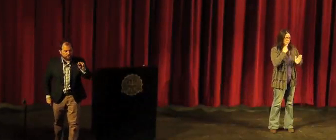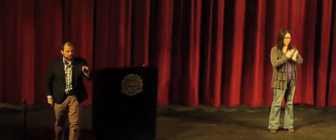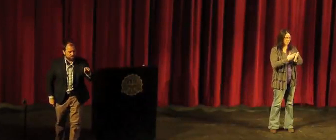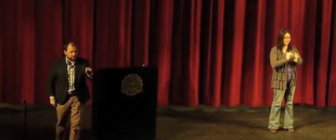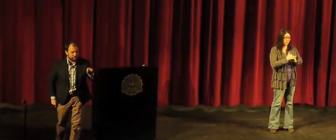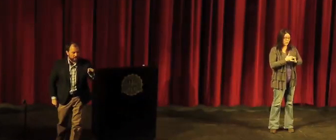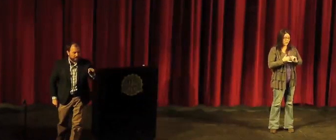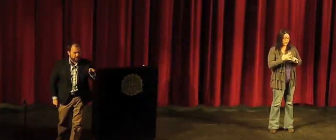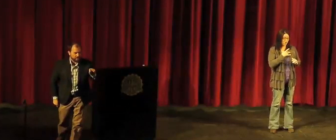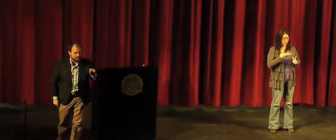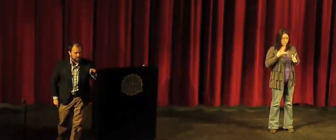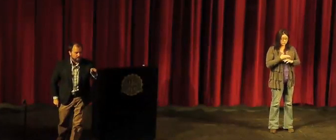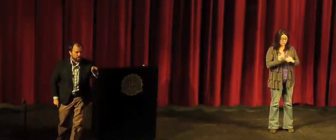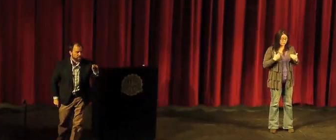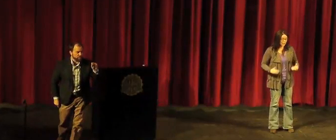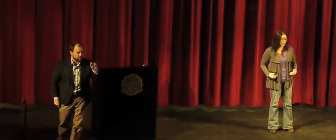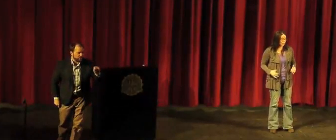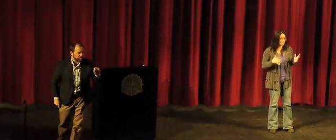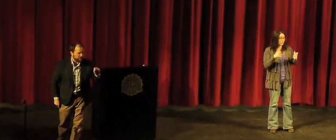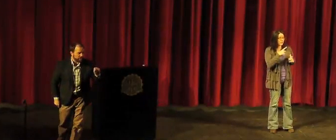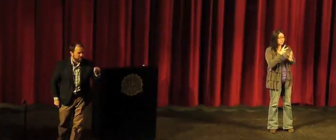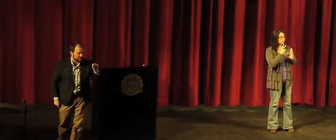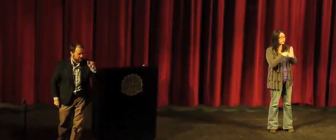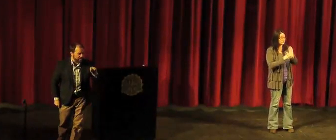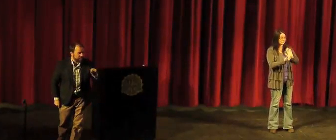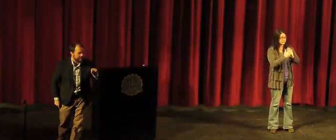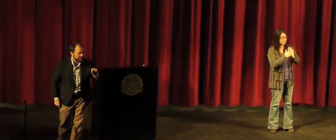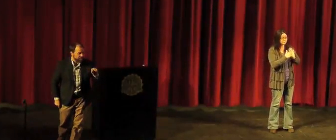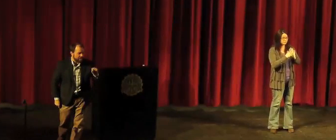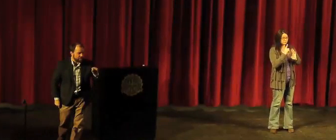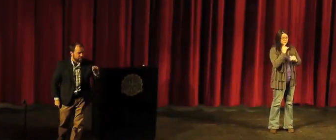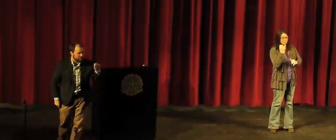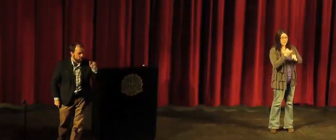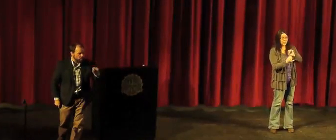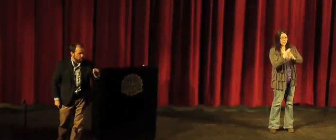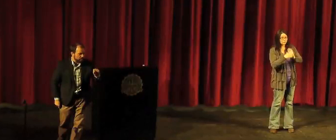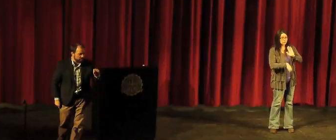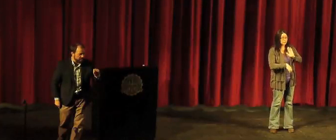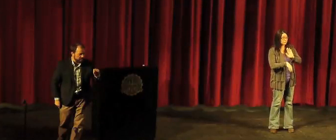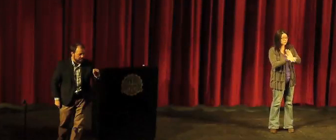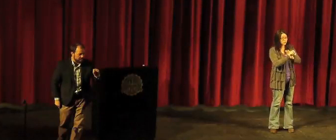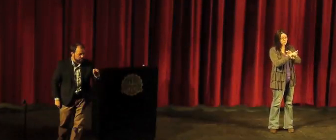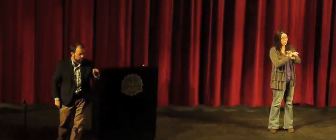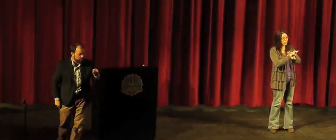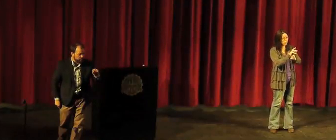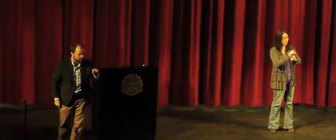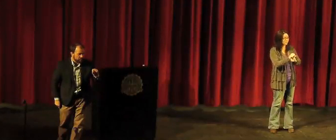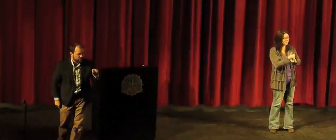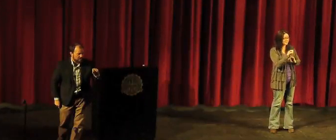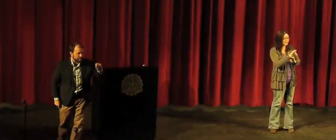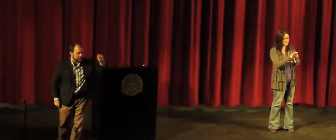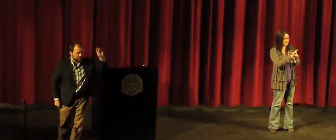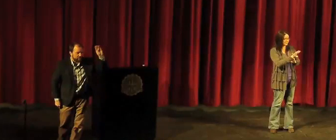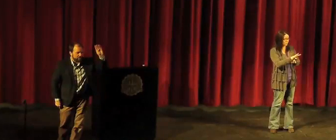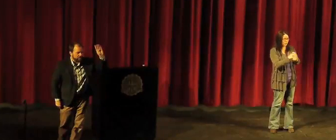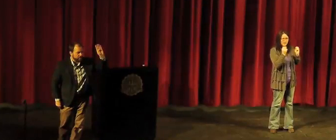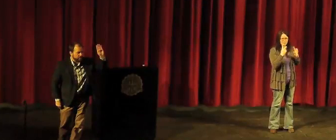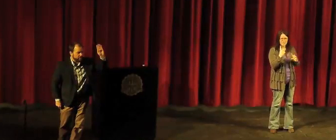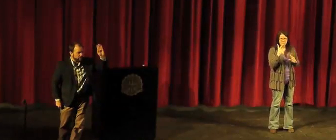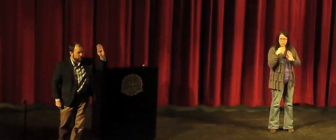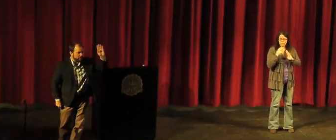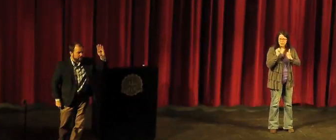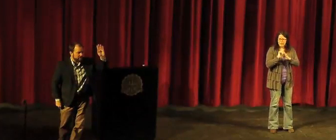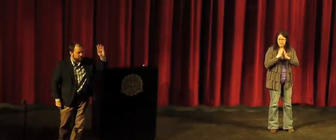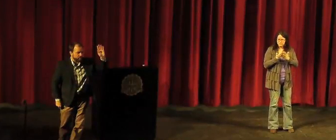to the heart is through the body, I want you to reread the very last chapter of Orwell's 1984. How many of you have ever